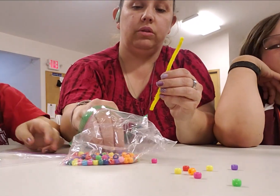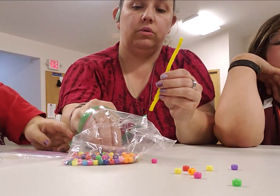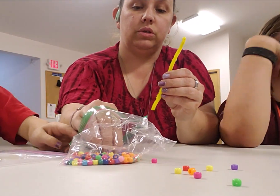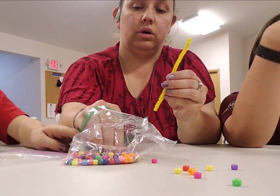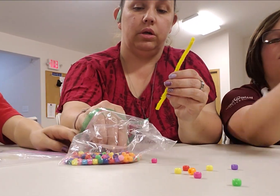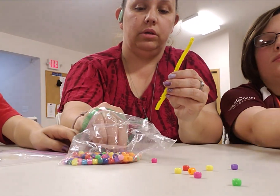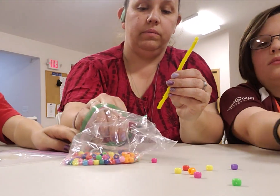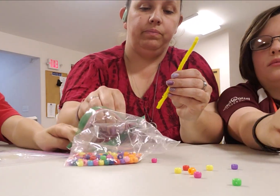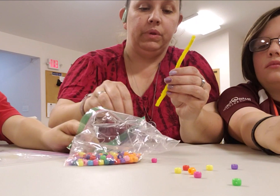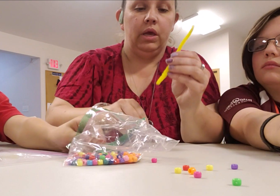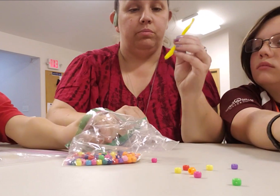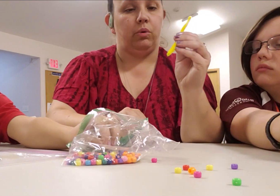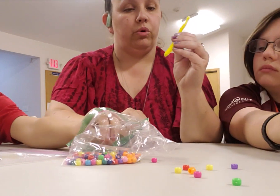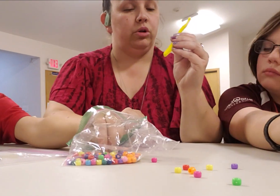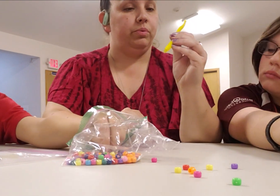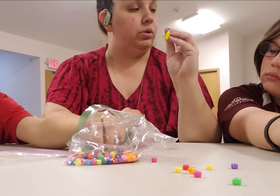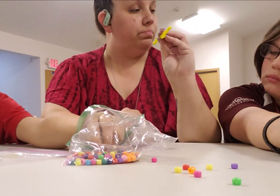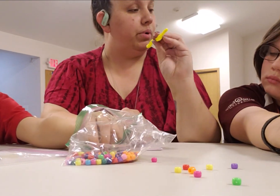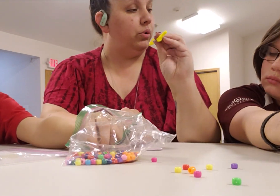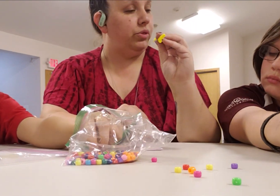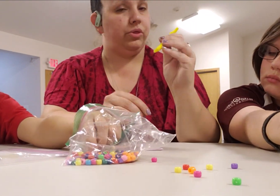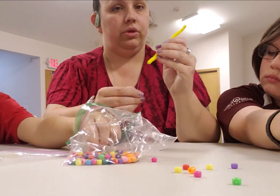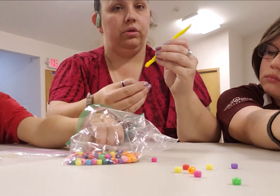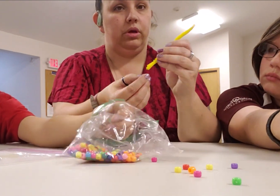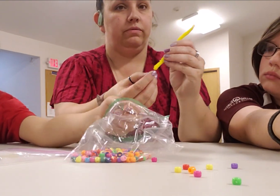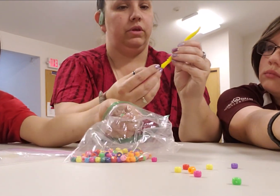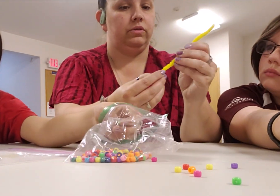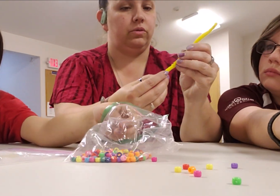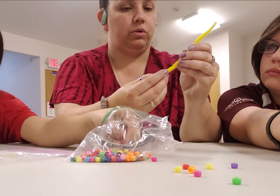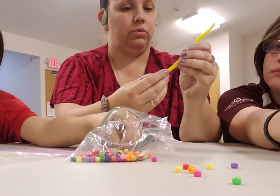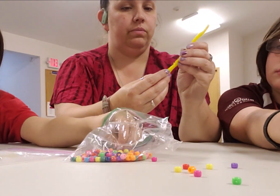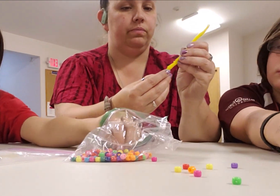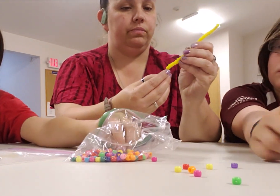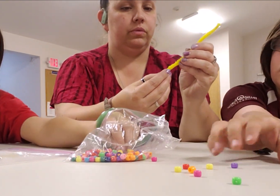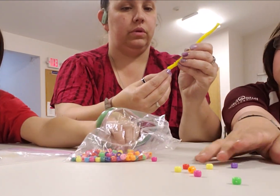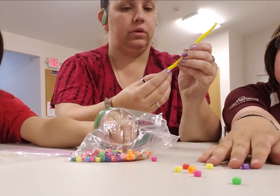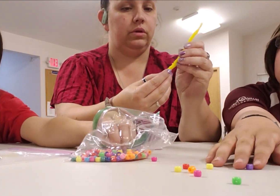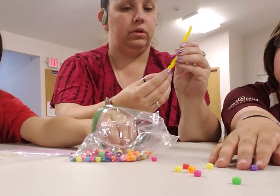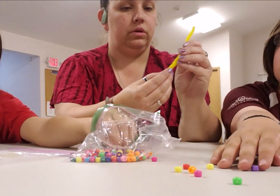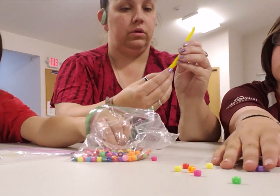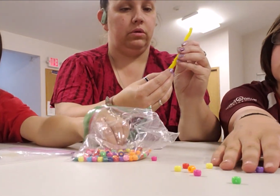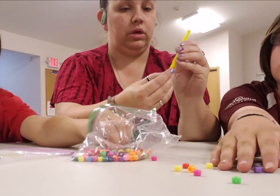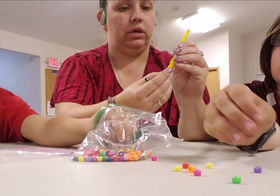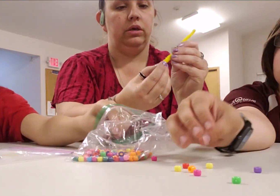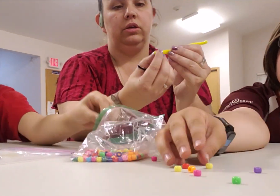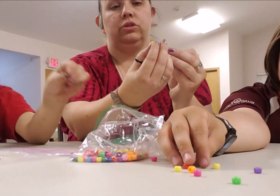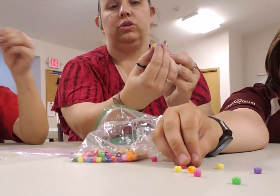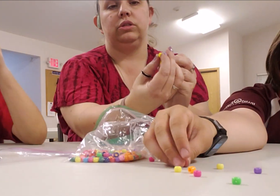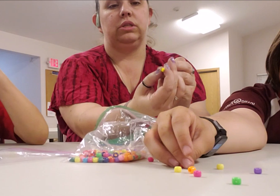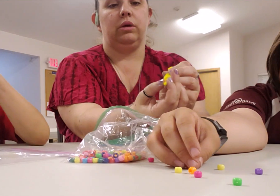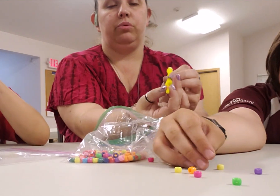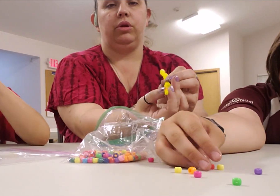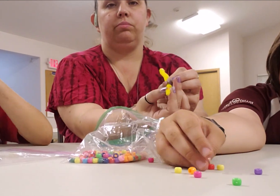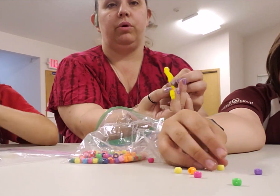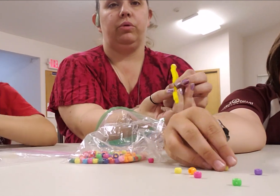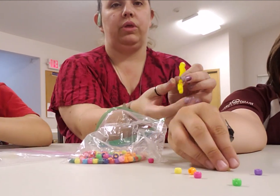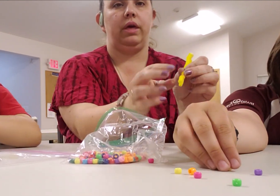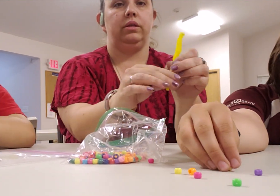those on, but we're going to put both of these through. Okay, so you can see I'm putting both